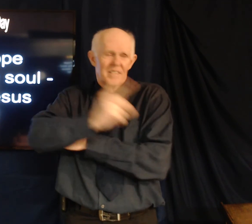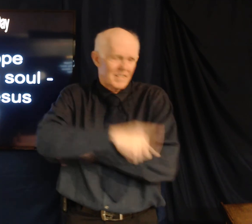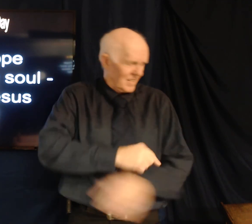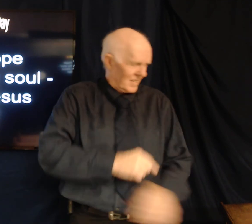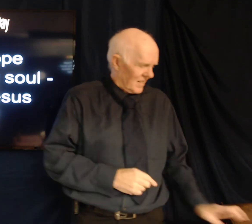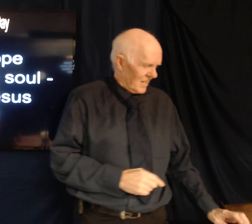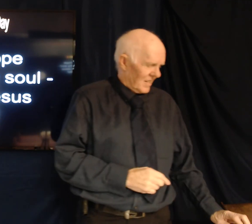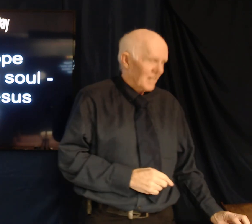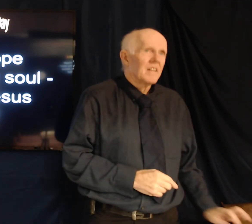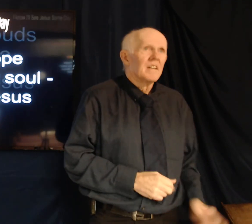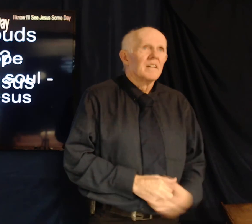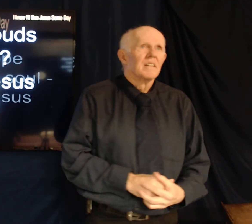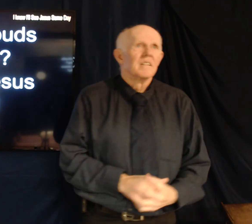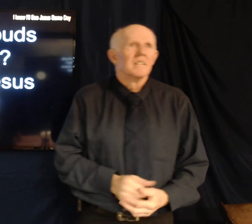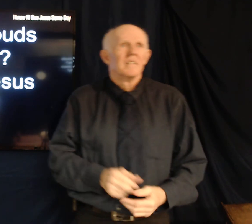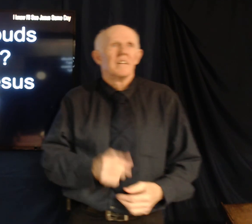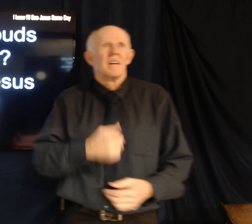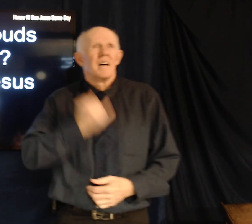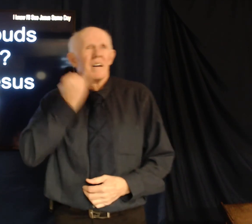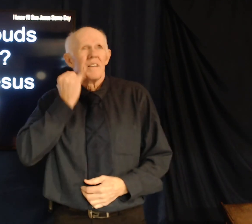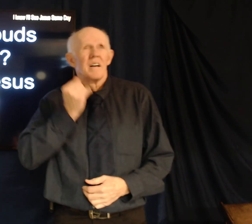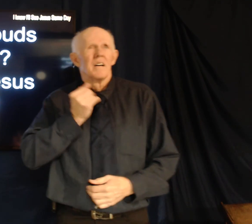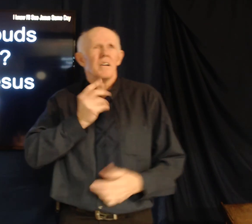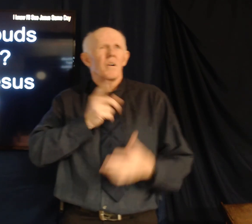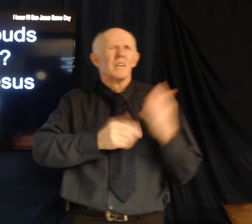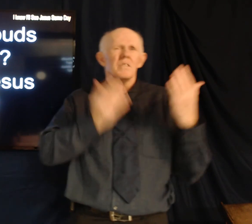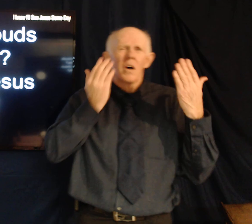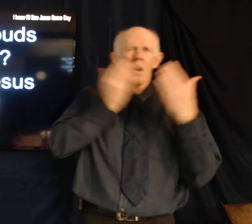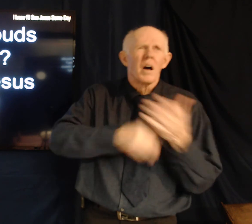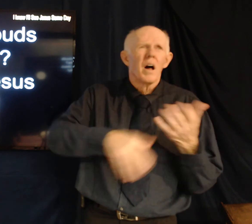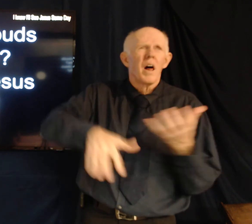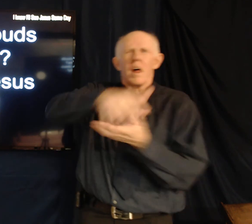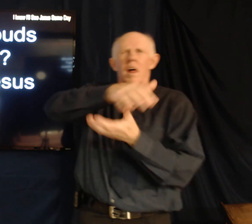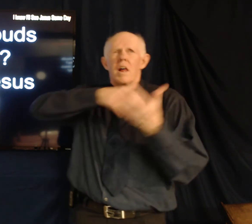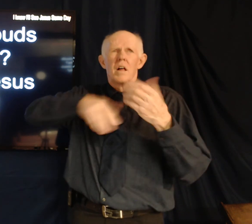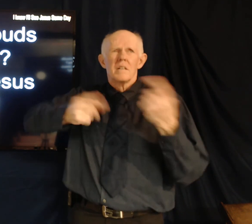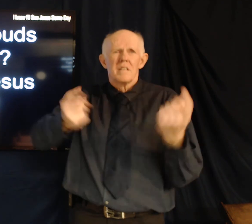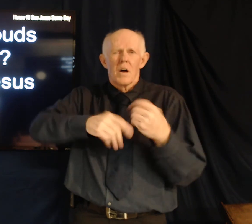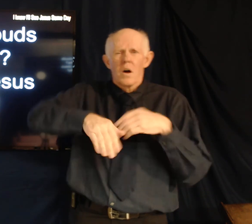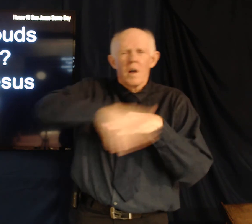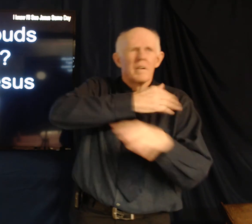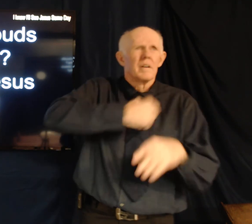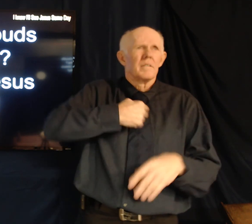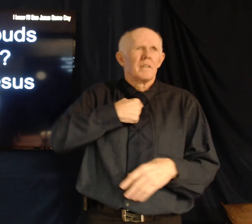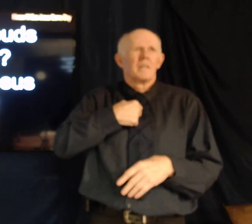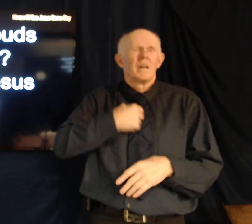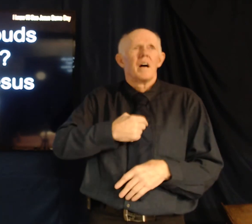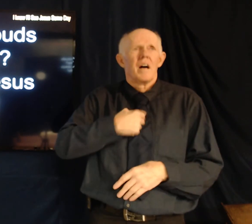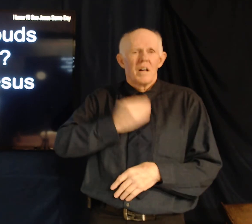future day if what dark clouds said over me